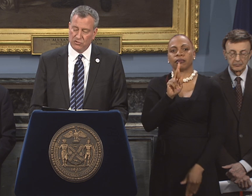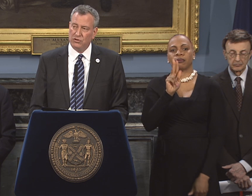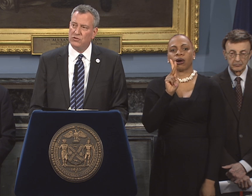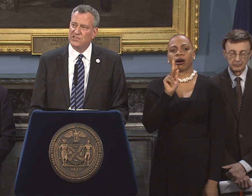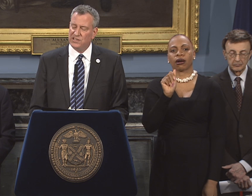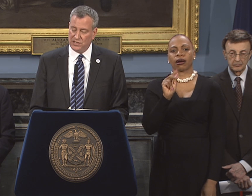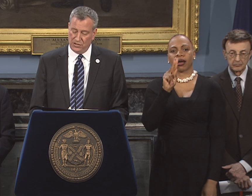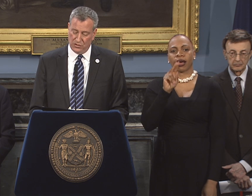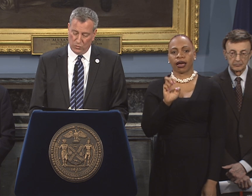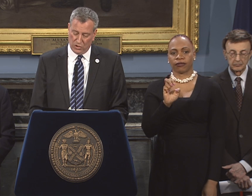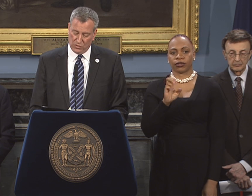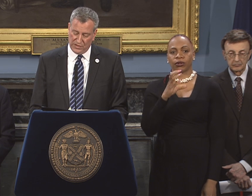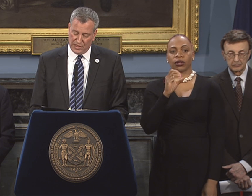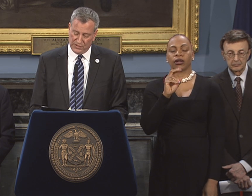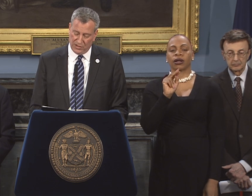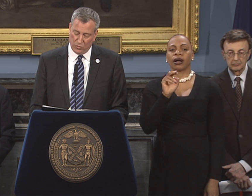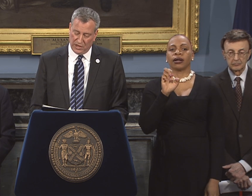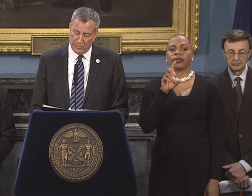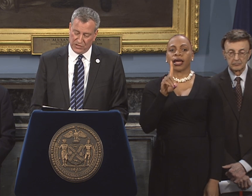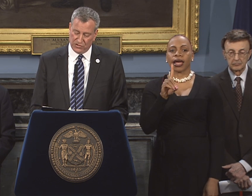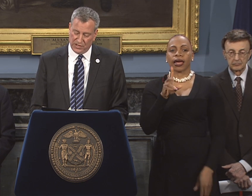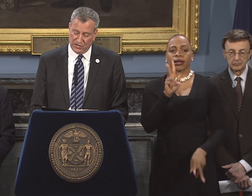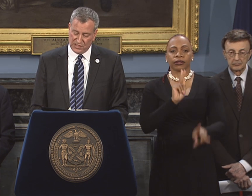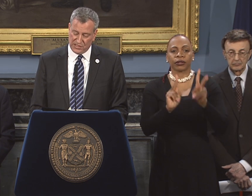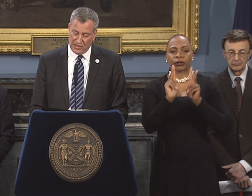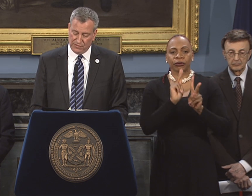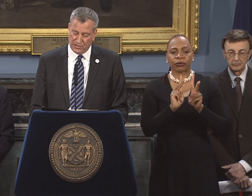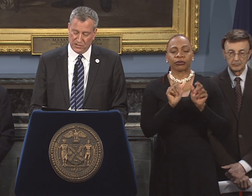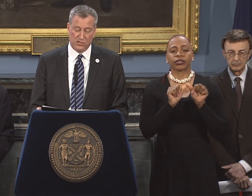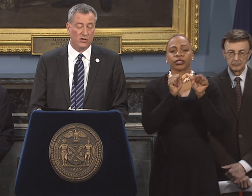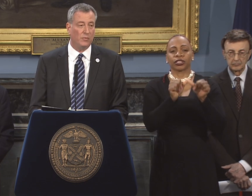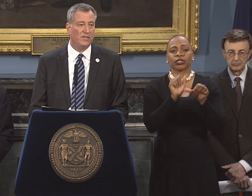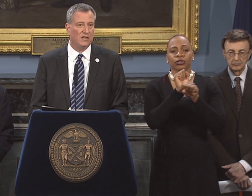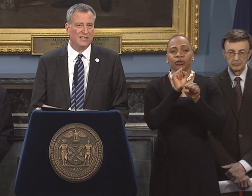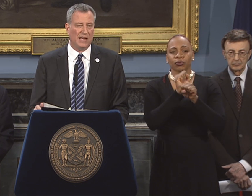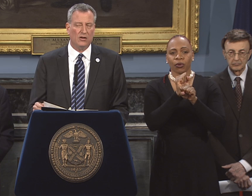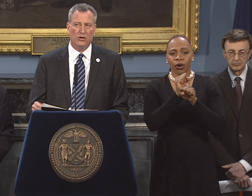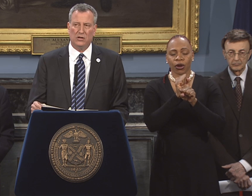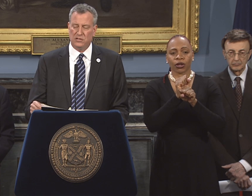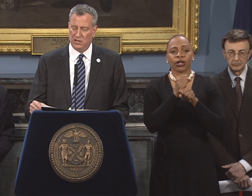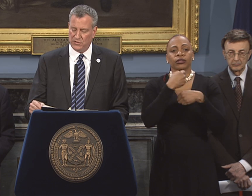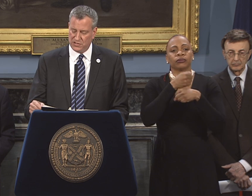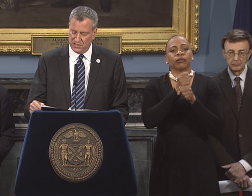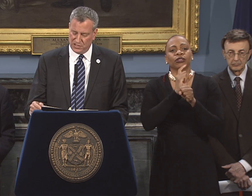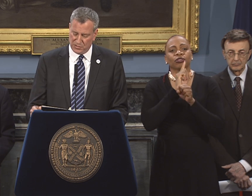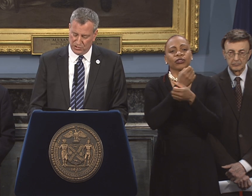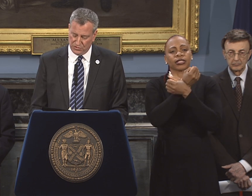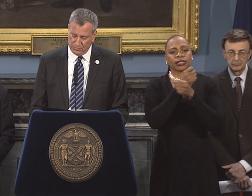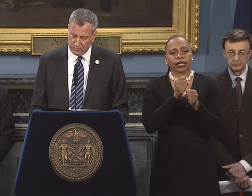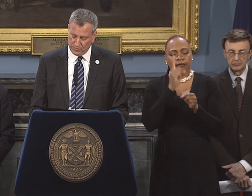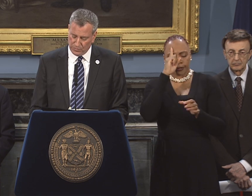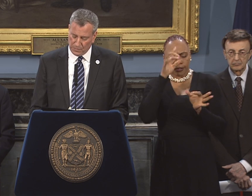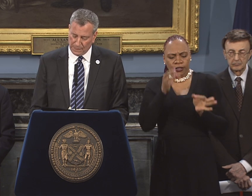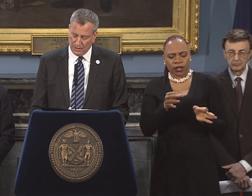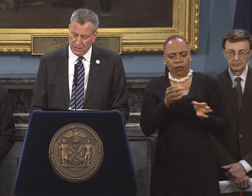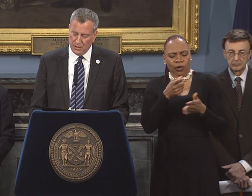Con Ed crews continue to work with the FDNY to make sure the area is safe and to determine the exact cause of yesterday's